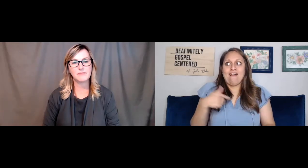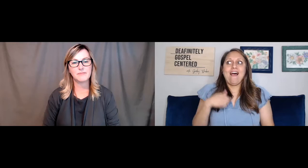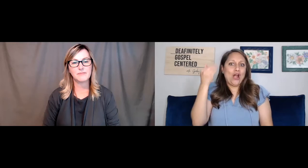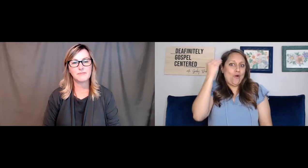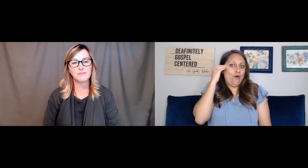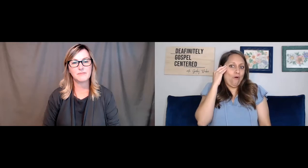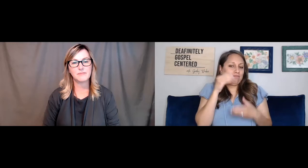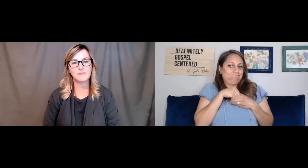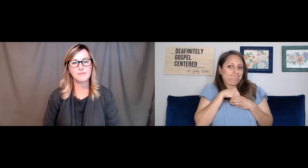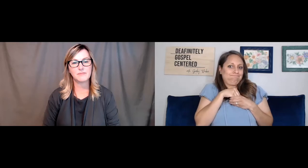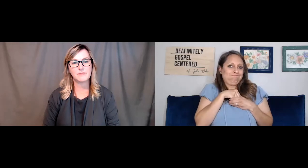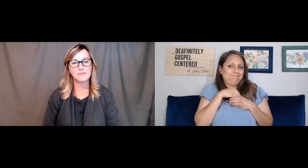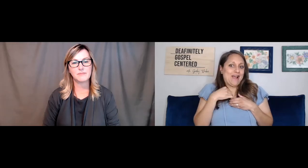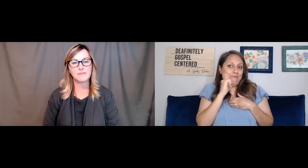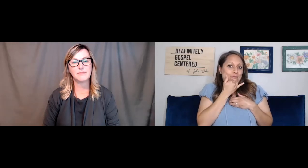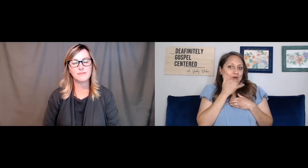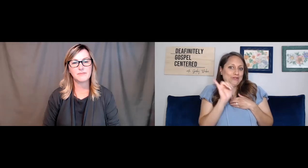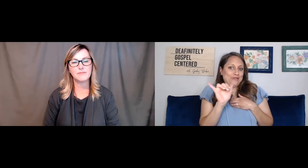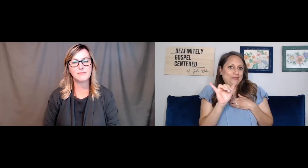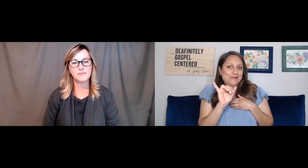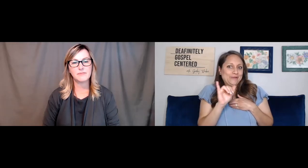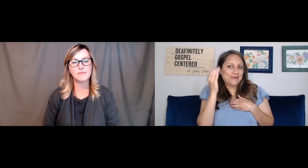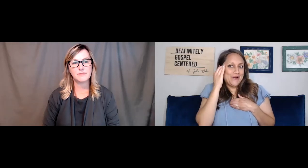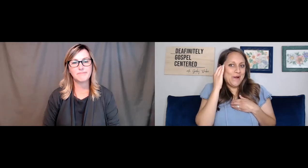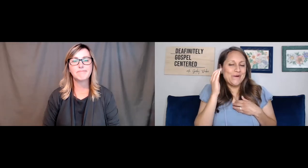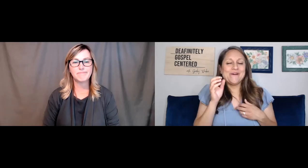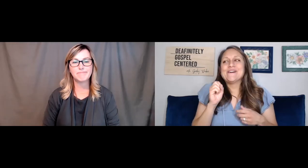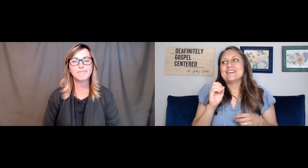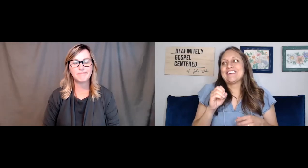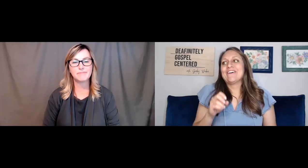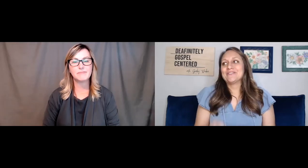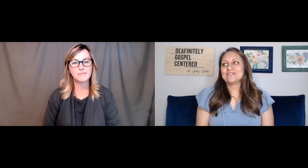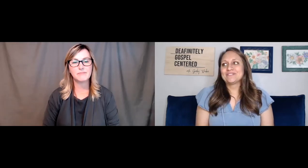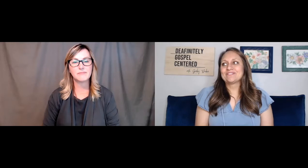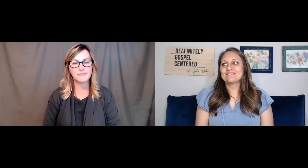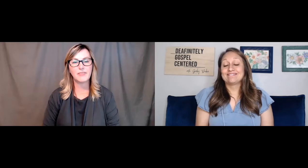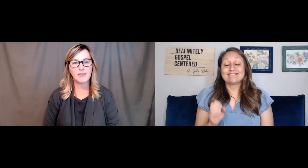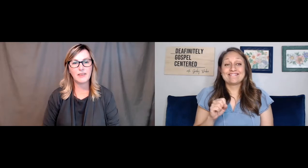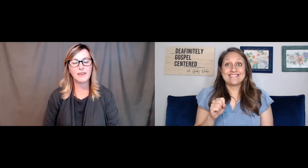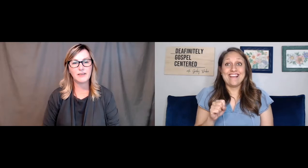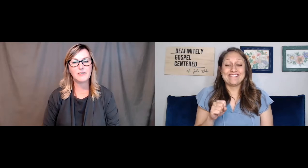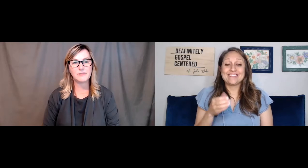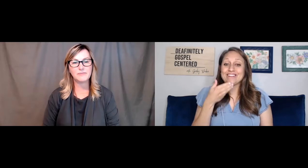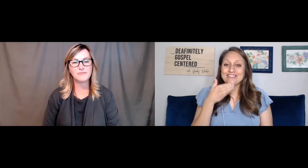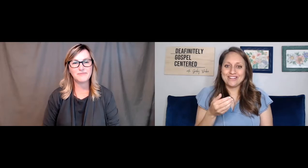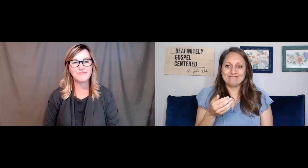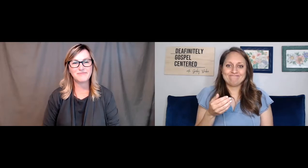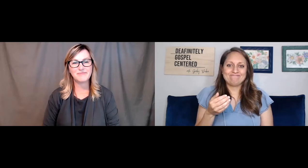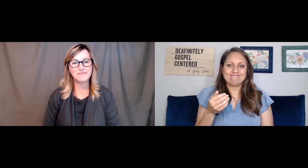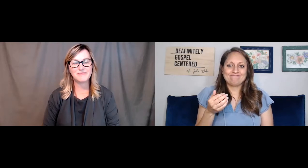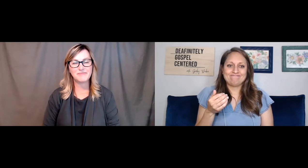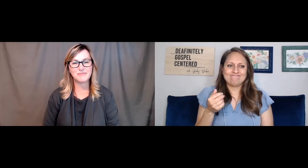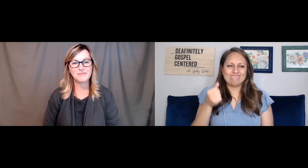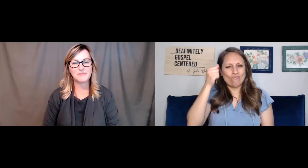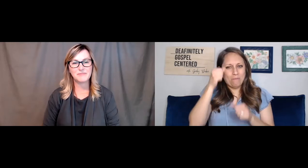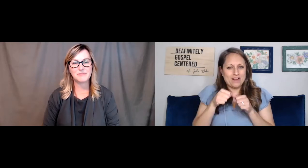behavior, but also at the same time, even when they're misbehaving, I know my attitude on the inside can be wrong too.